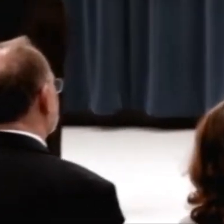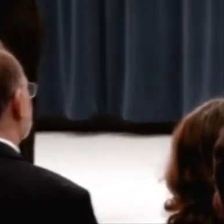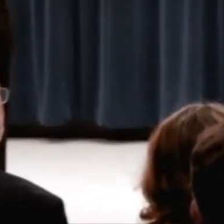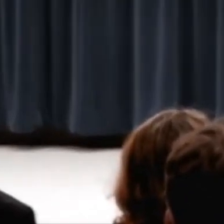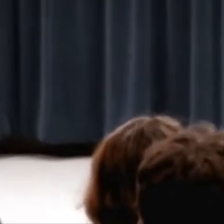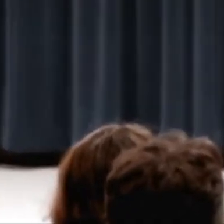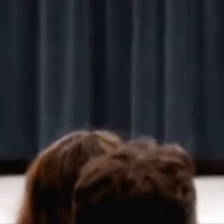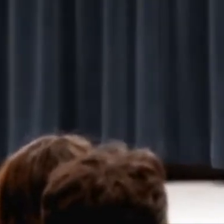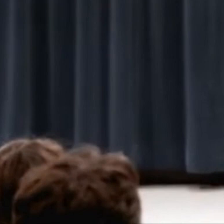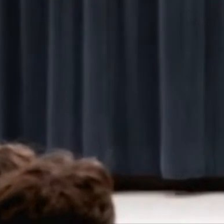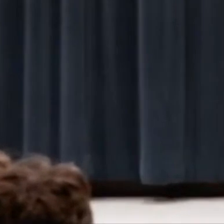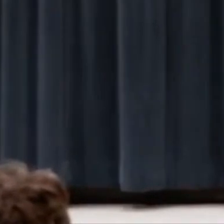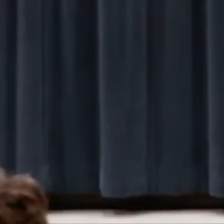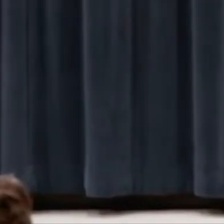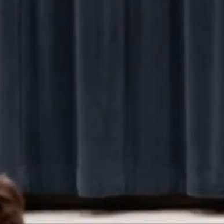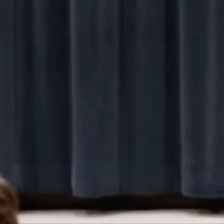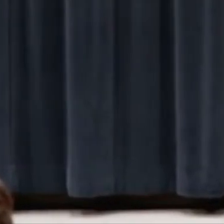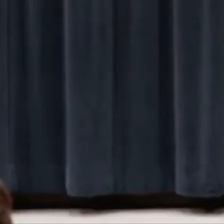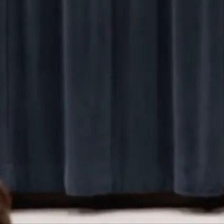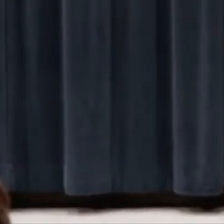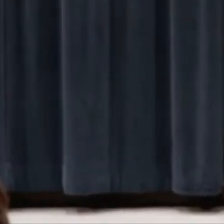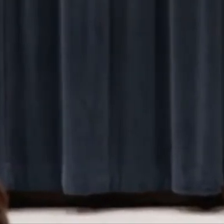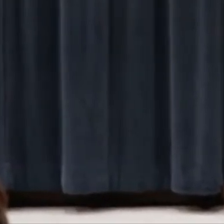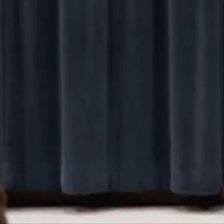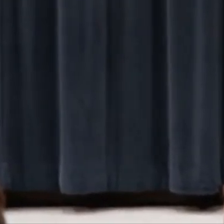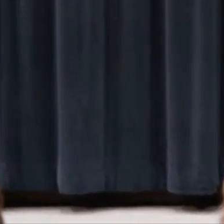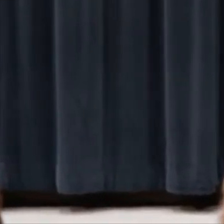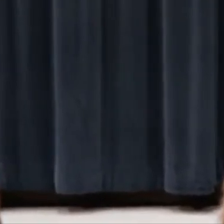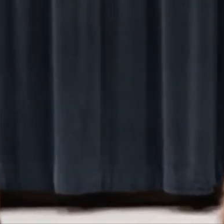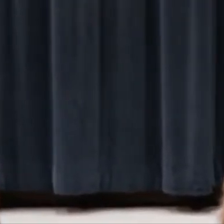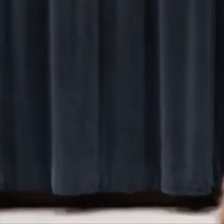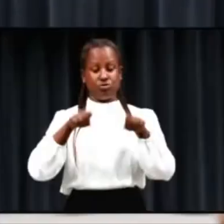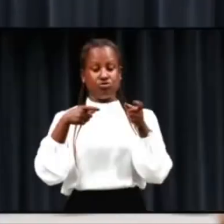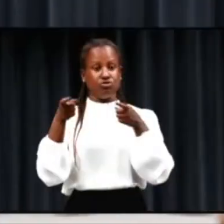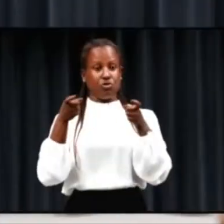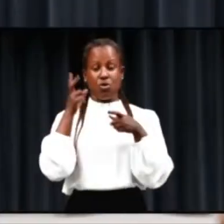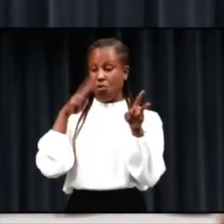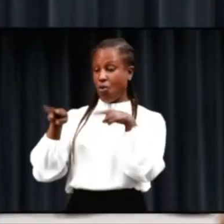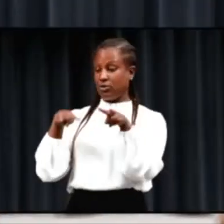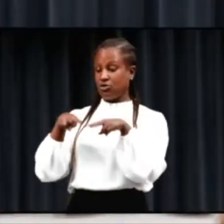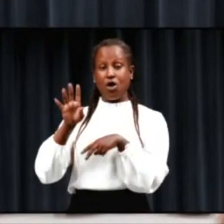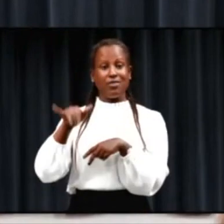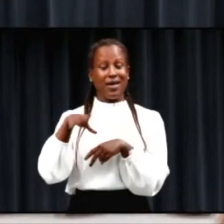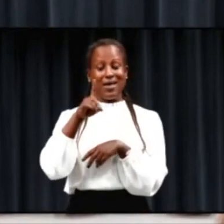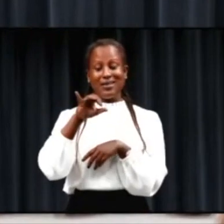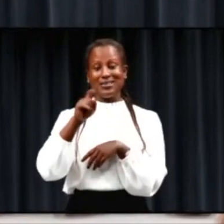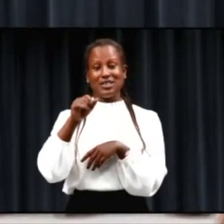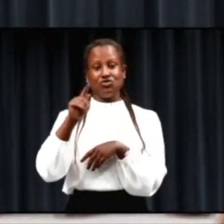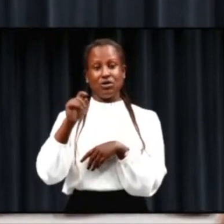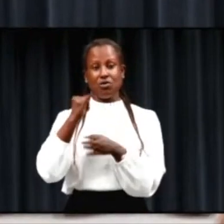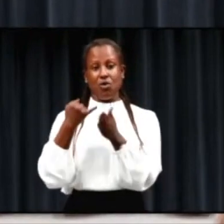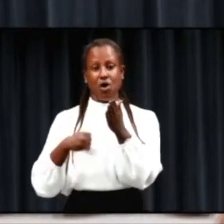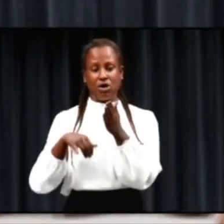Shapiro created the vision for this project and oversaw it. So far, the Gateway Arts District has resulted in over $500 million